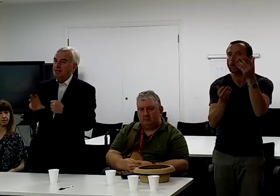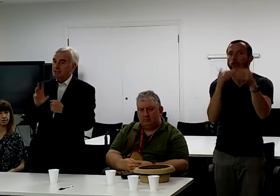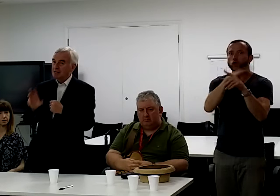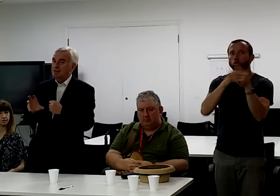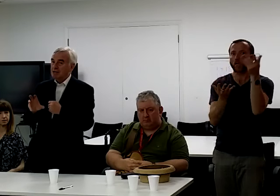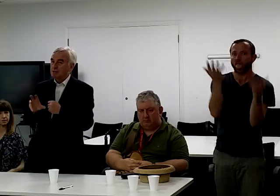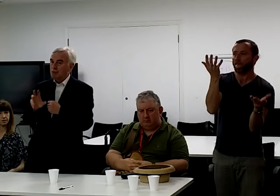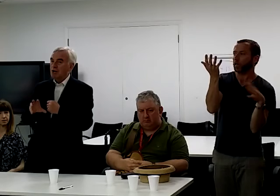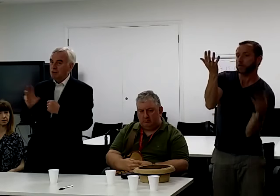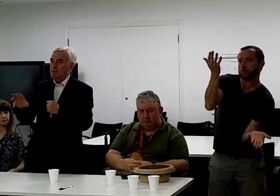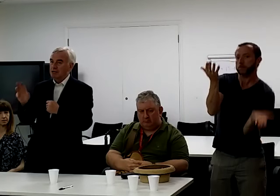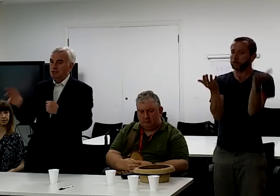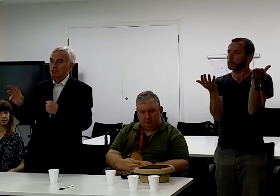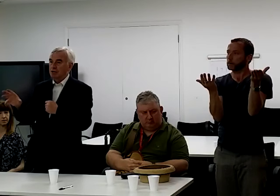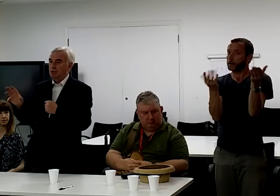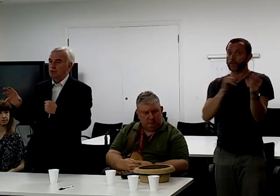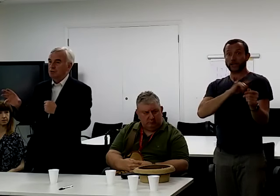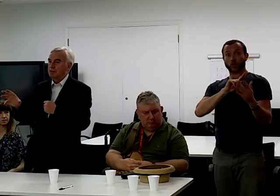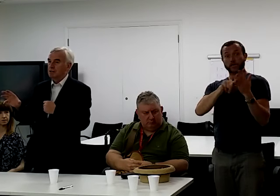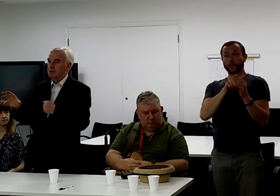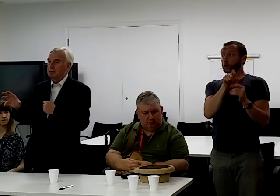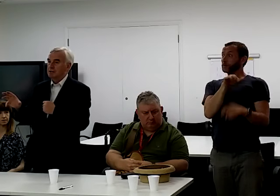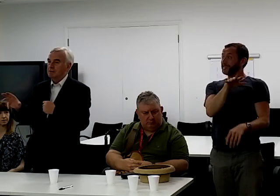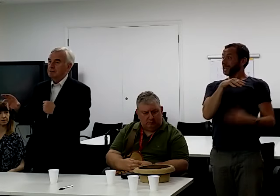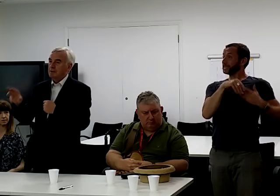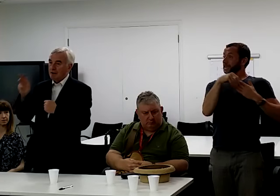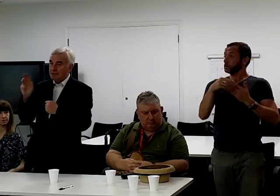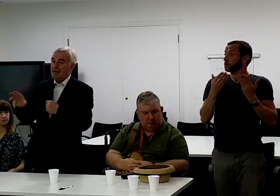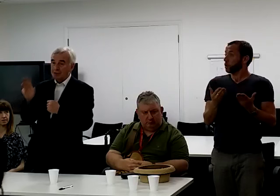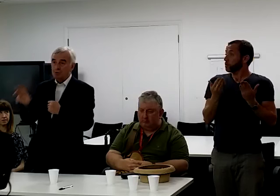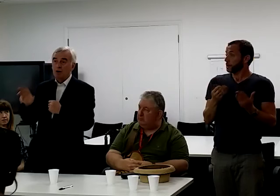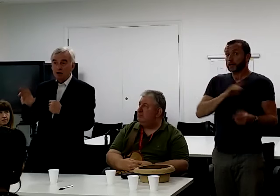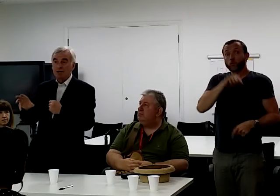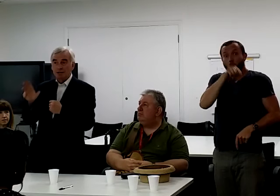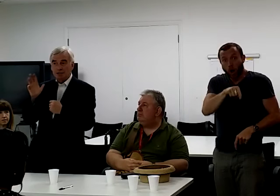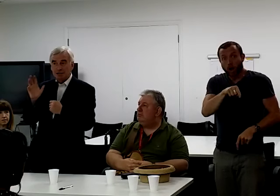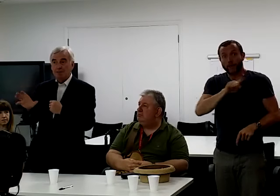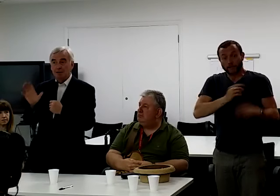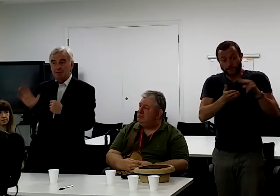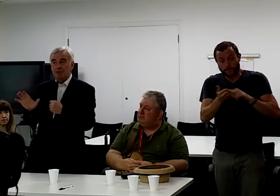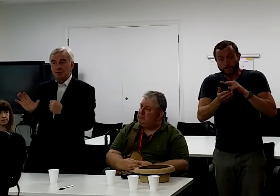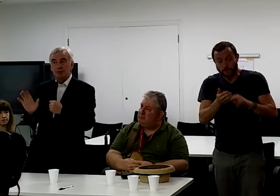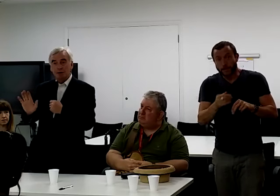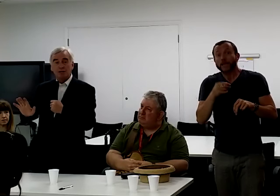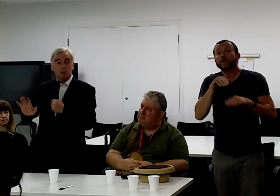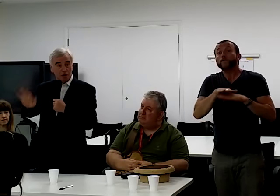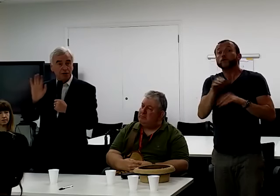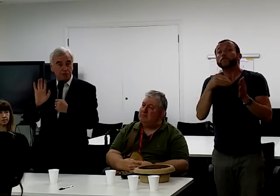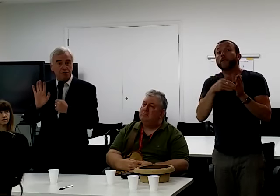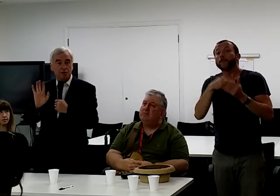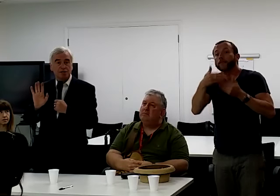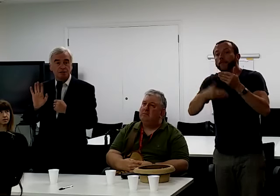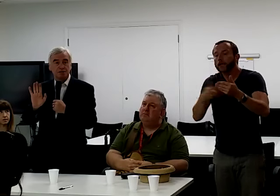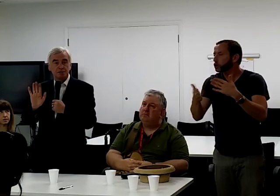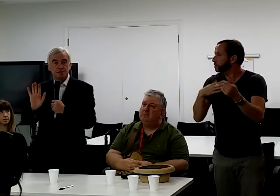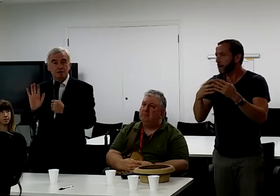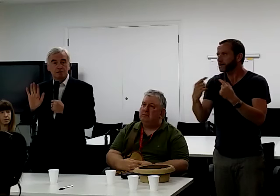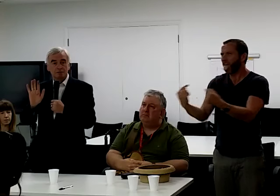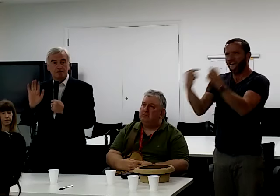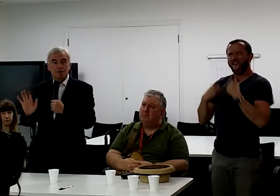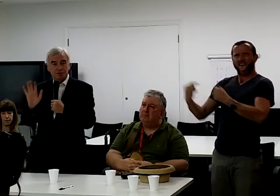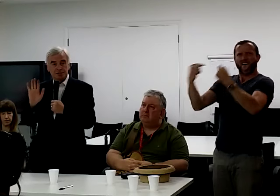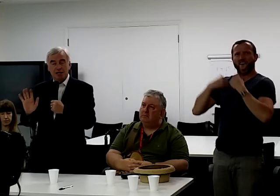injustices. That's why we elected Jeremy Corbyn as our leader, and that's why in these coming months, no matter what they throw at